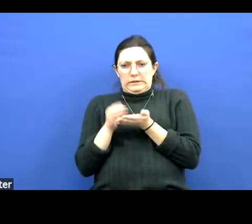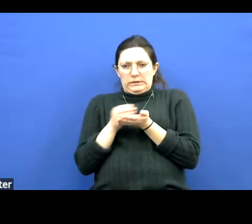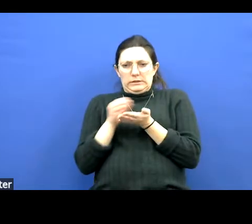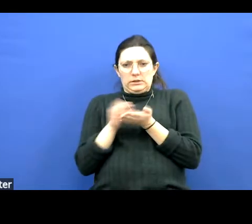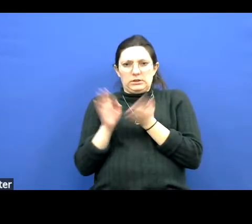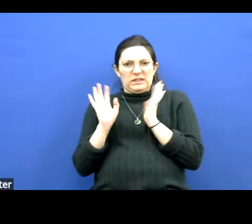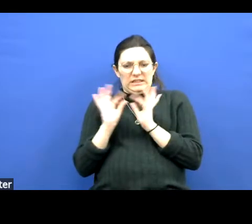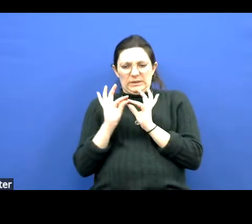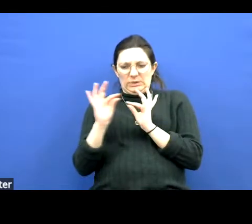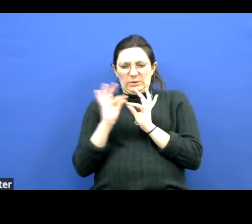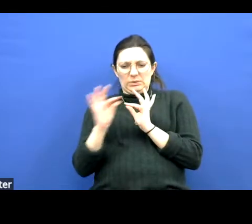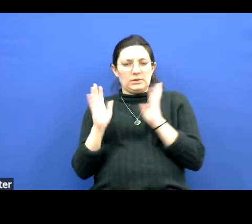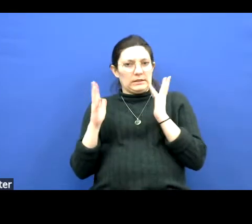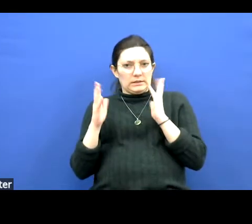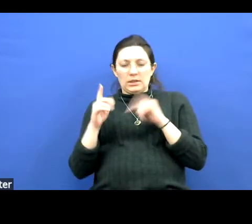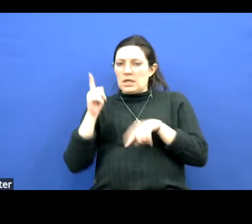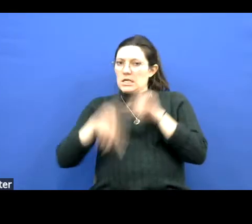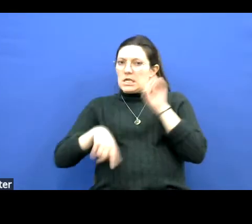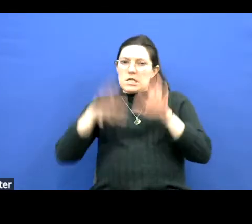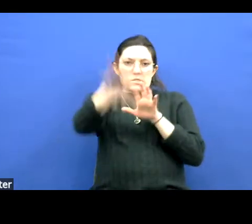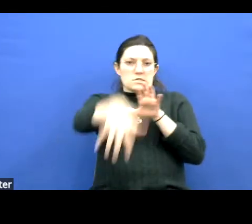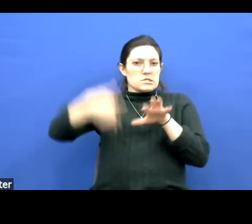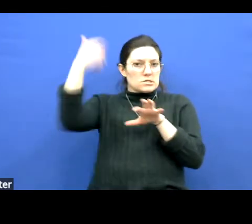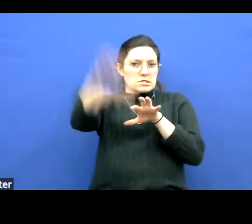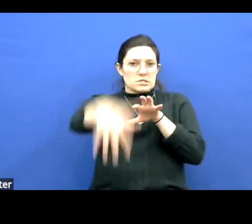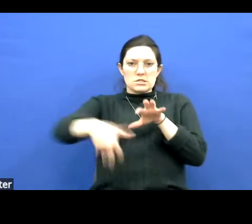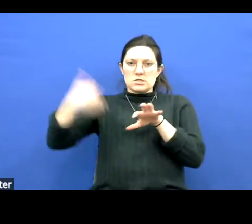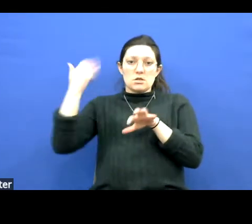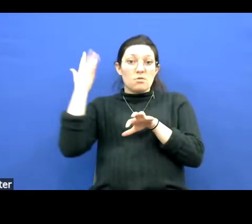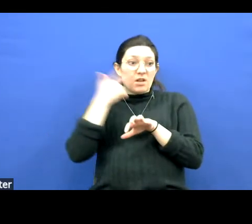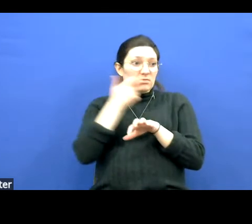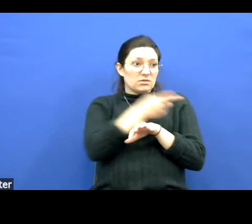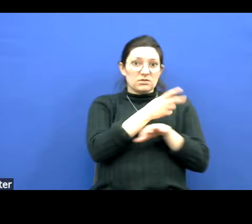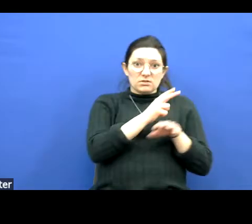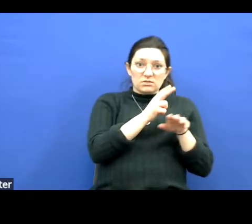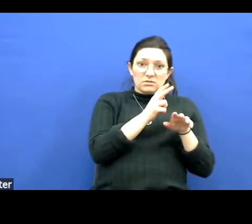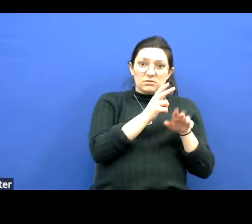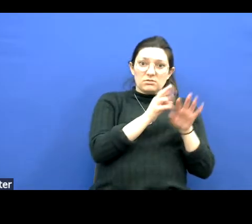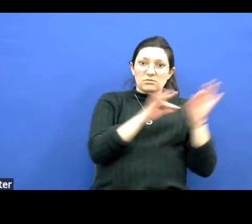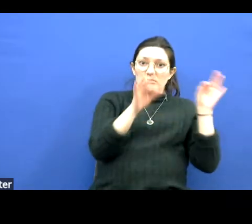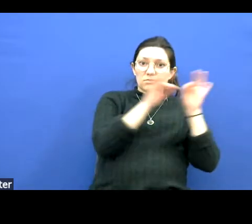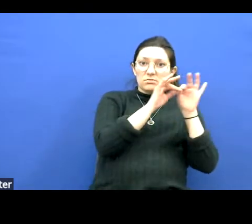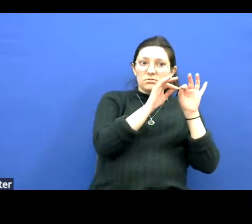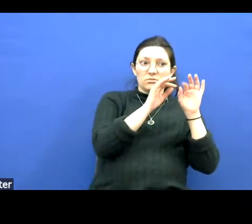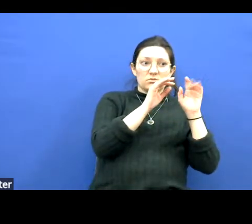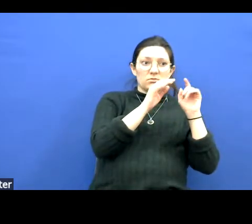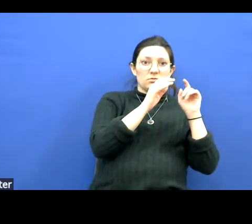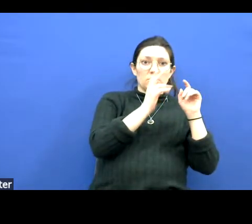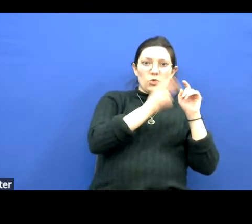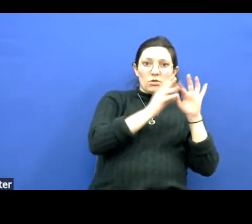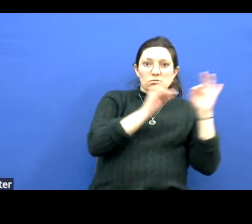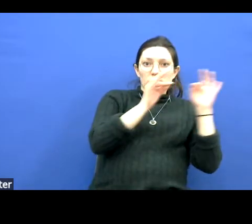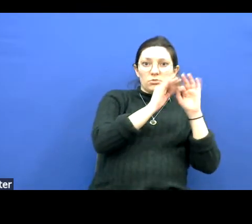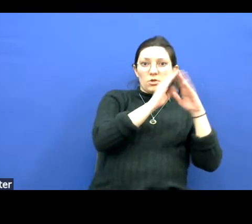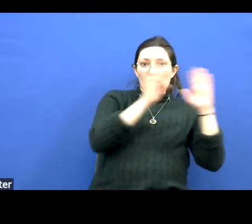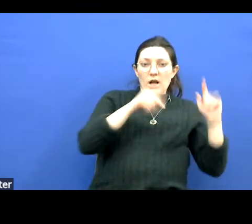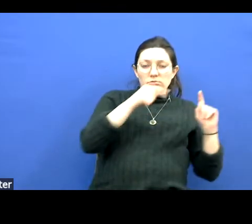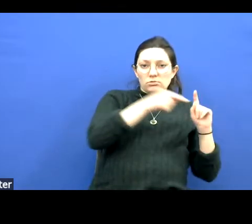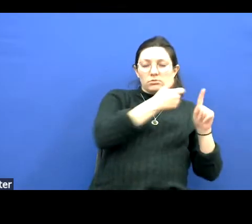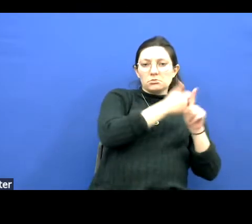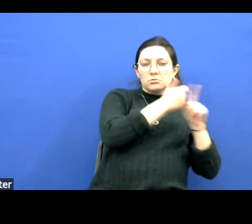movers within that first 1,500 feet, because the vibration could adversely affect the historic home. So